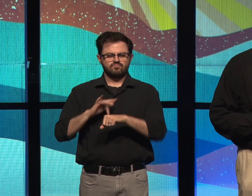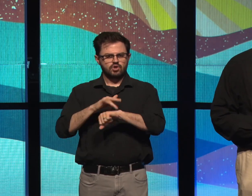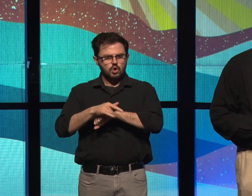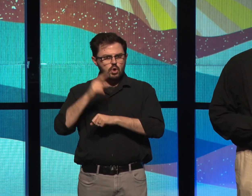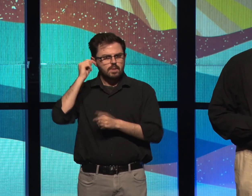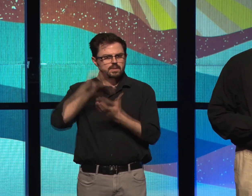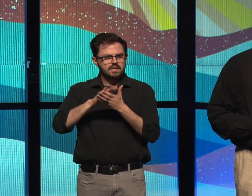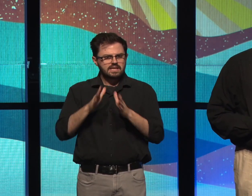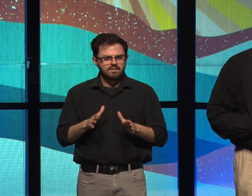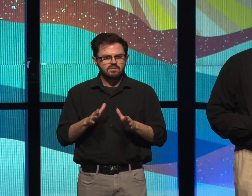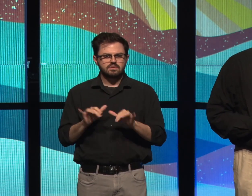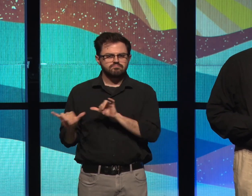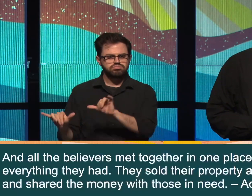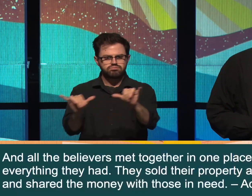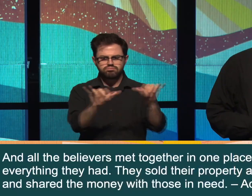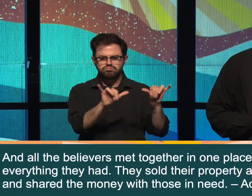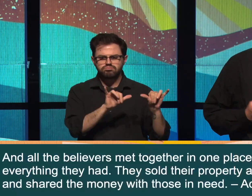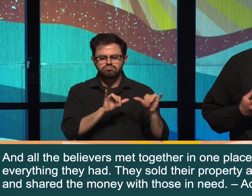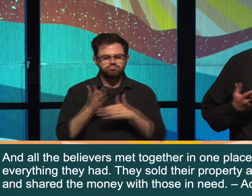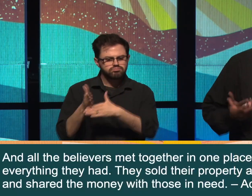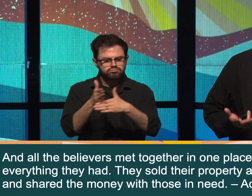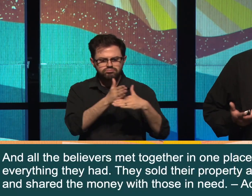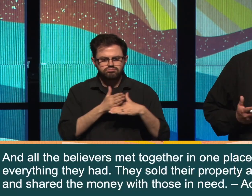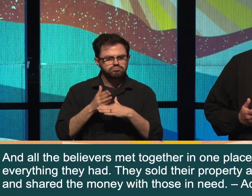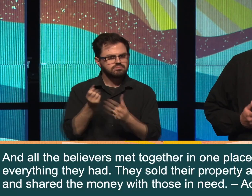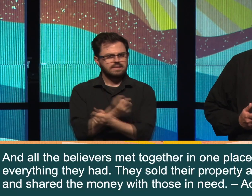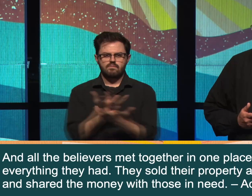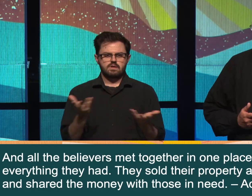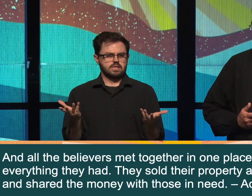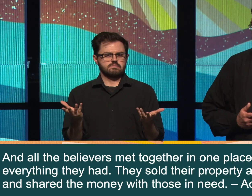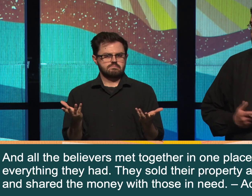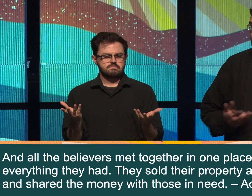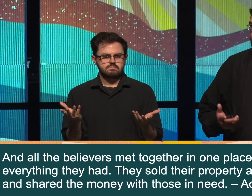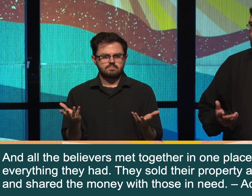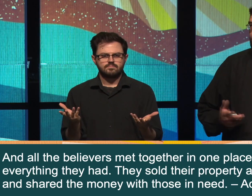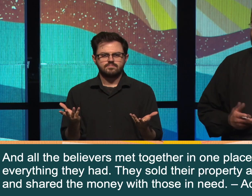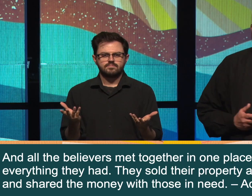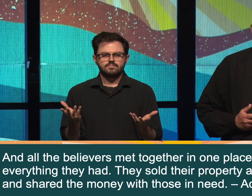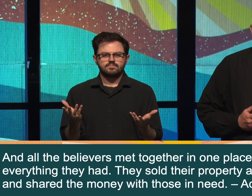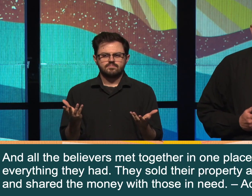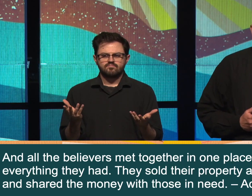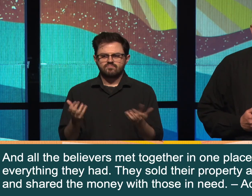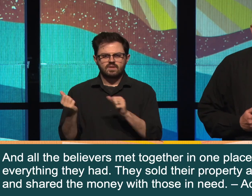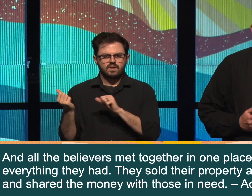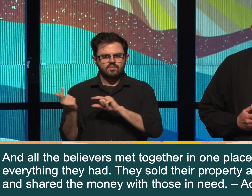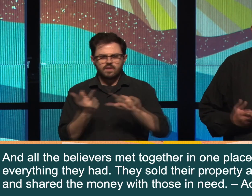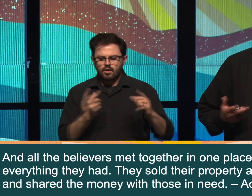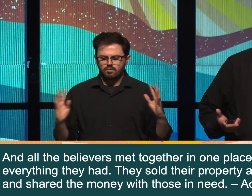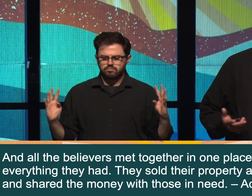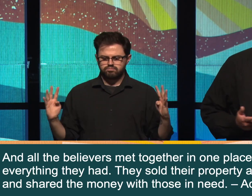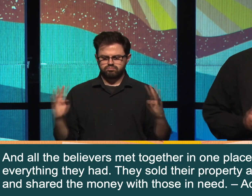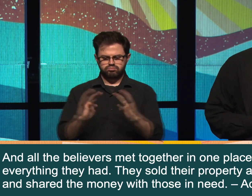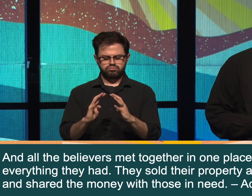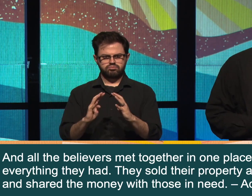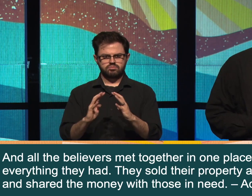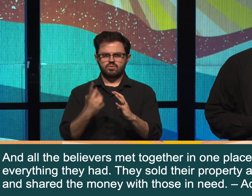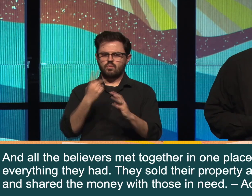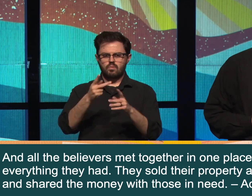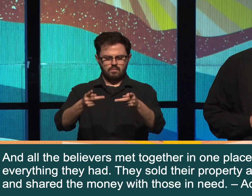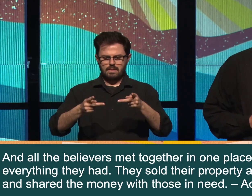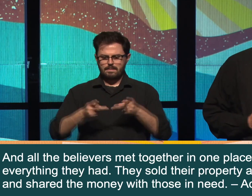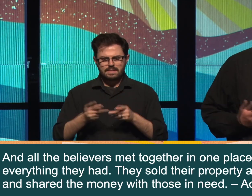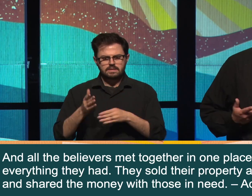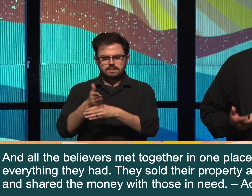as they had need. And all the believers met together in one place and shared everything they